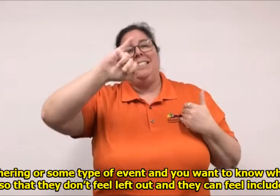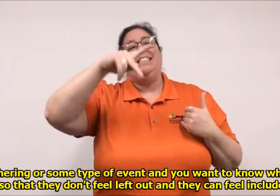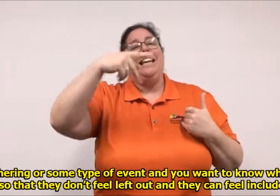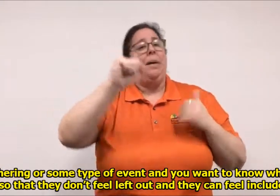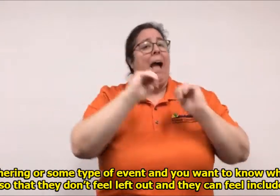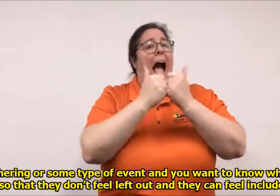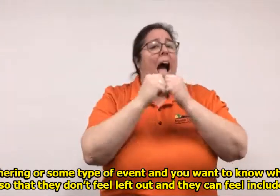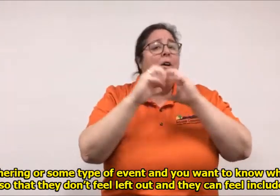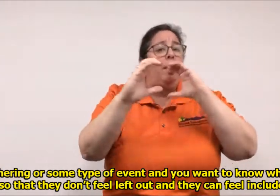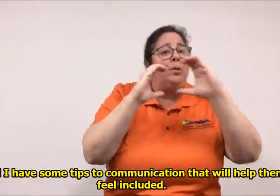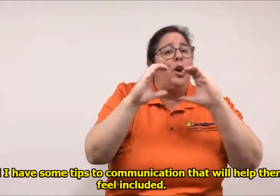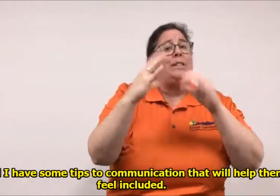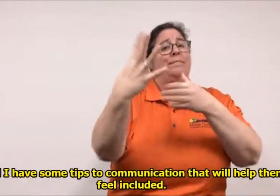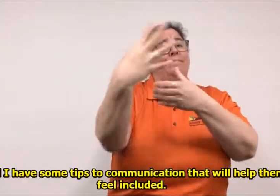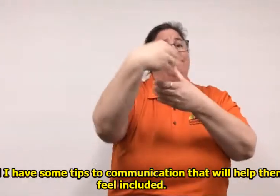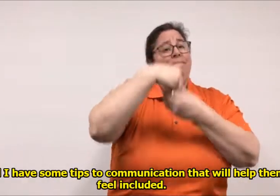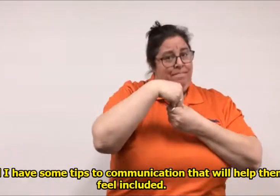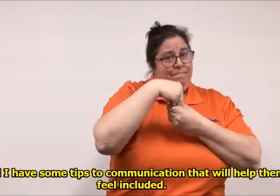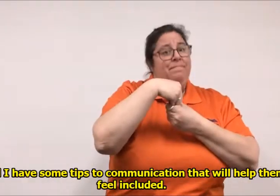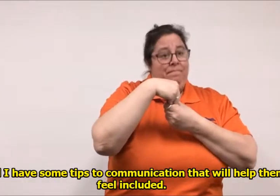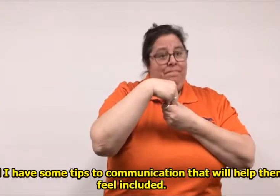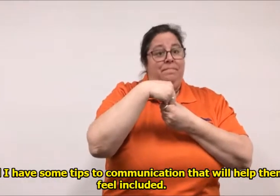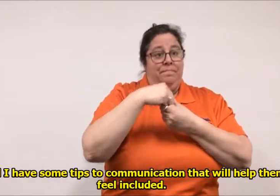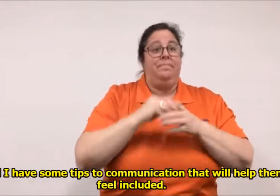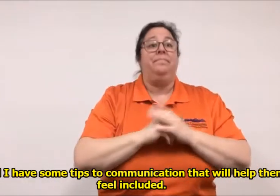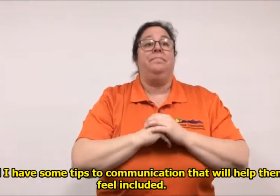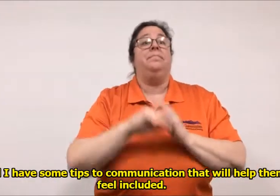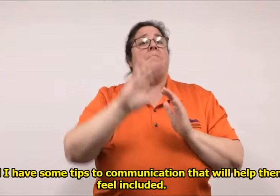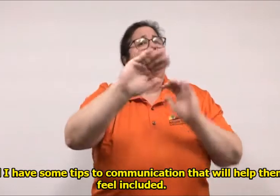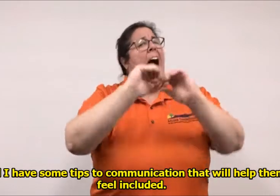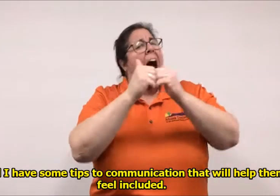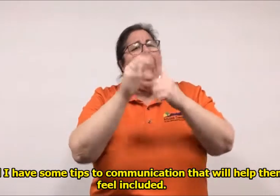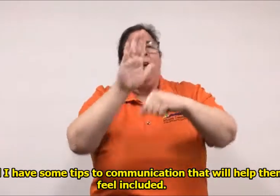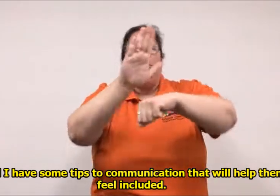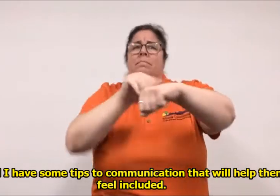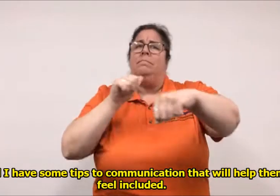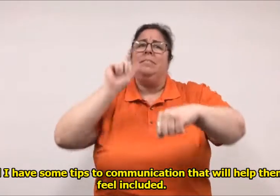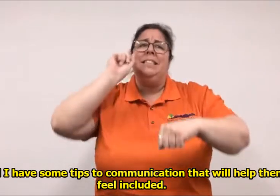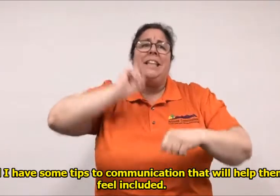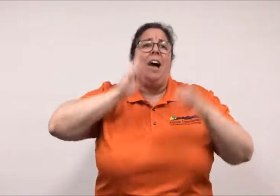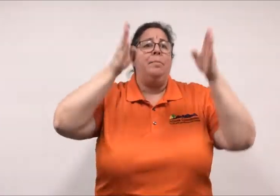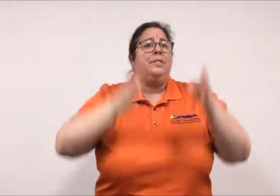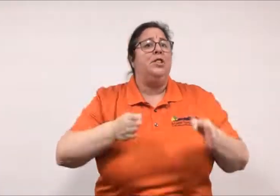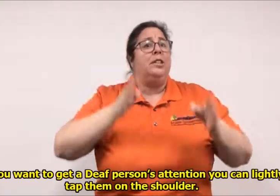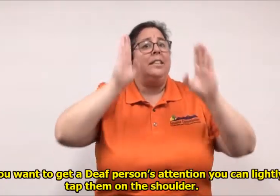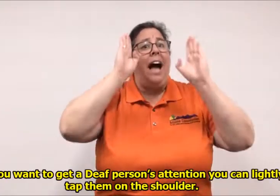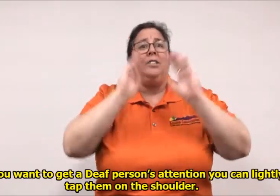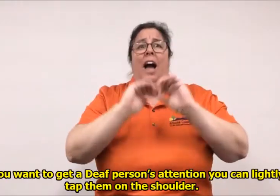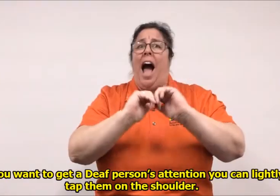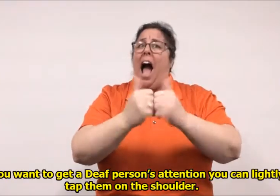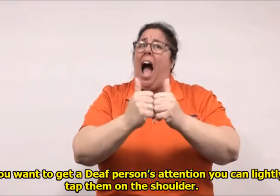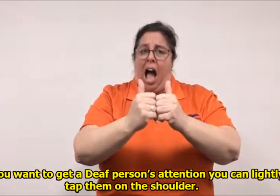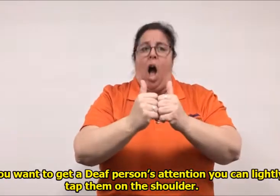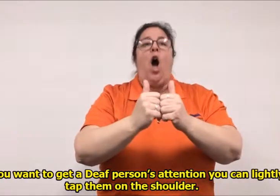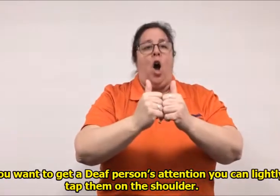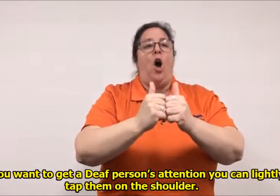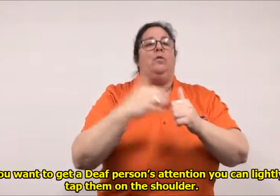feel included? Well, I have some tips to communication that will help them feel included. If you want to get a deaf person's